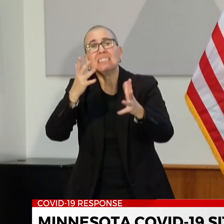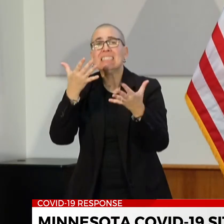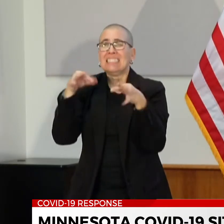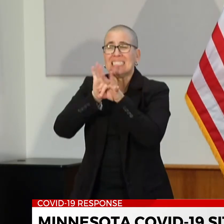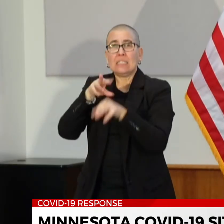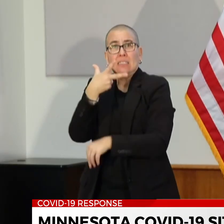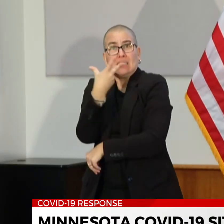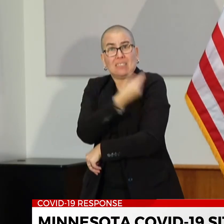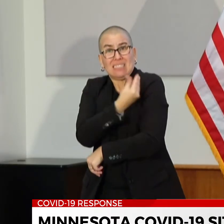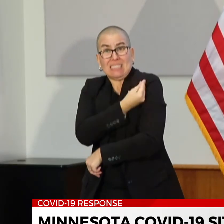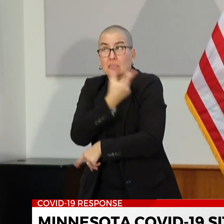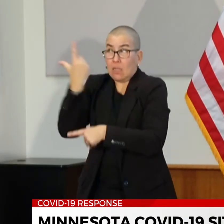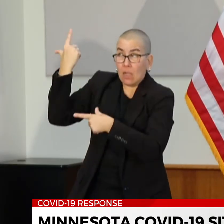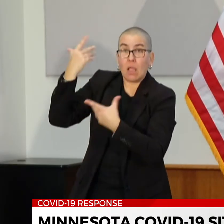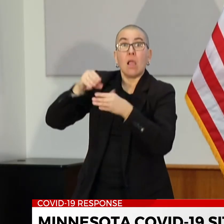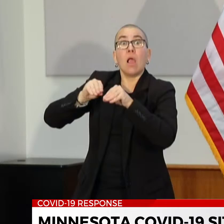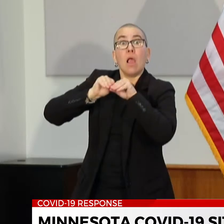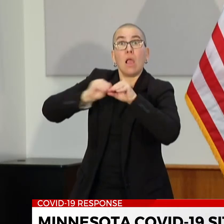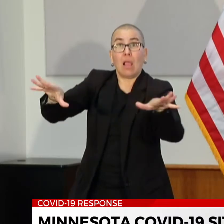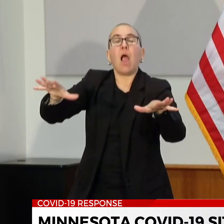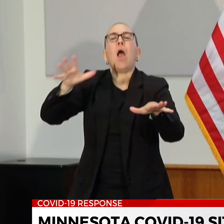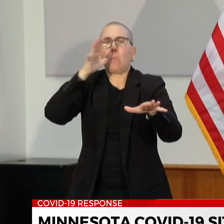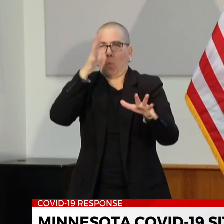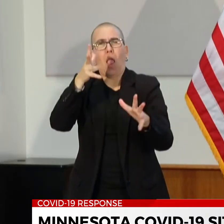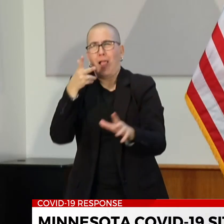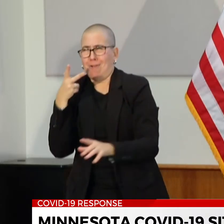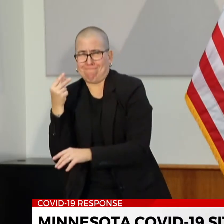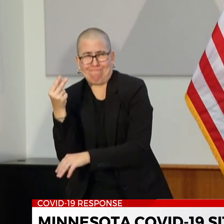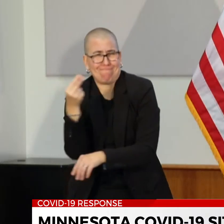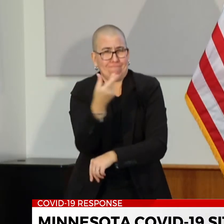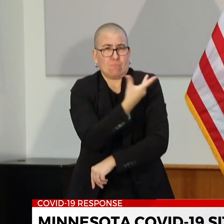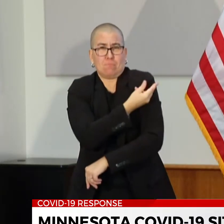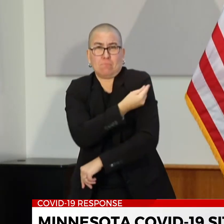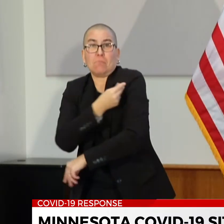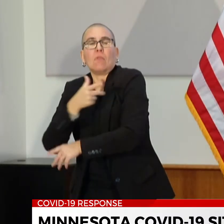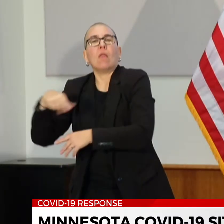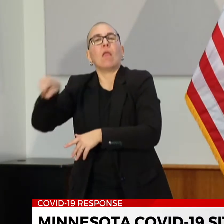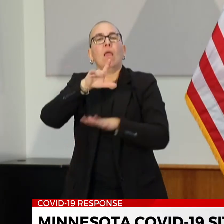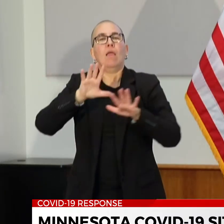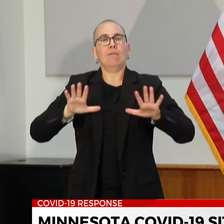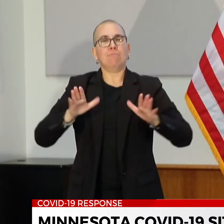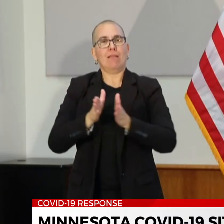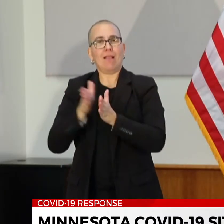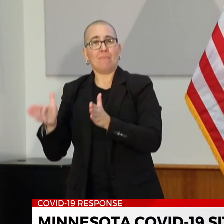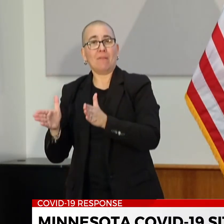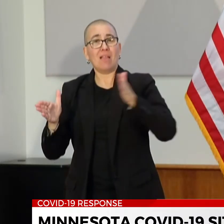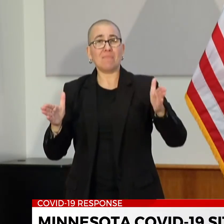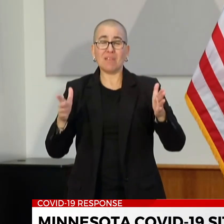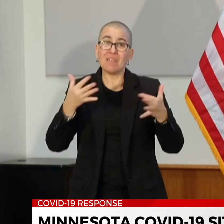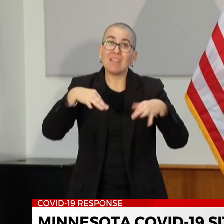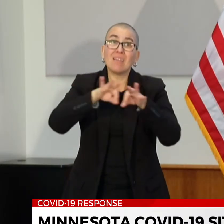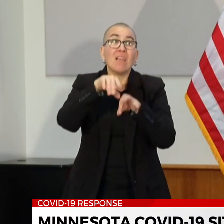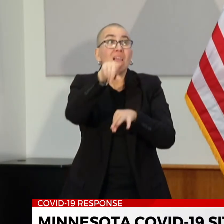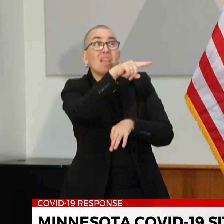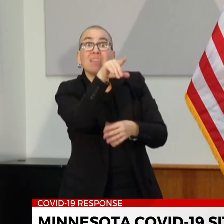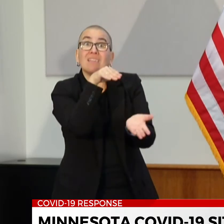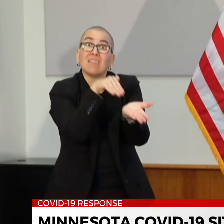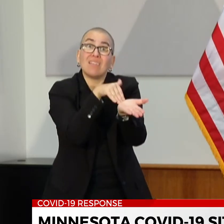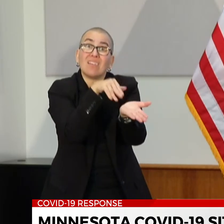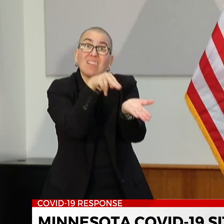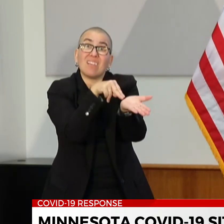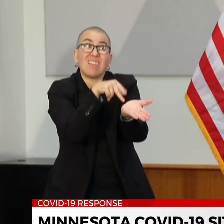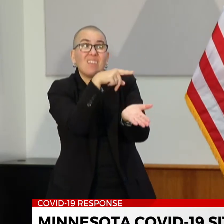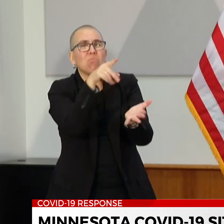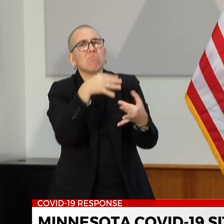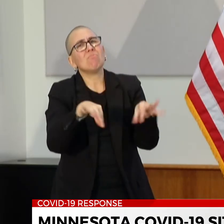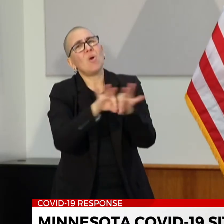hospital. And it helps protect our healthcare workers who need to be well in order to be there to care for those who need it. And more on that in just a